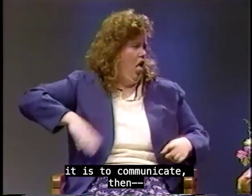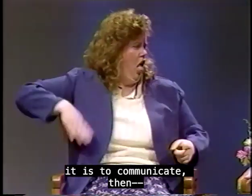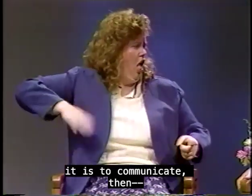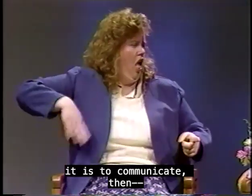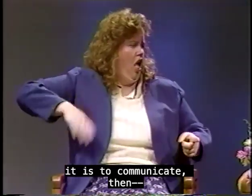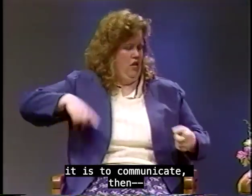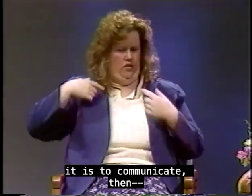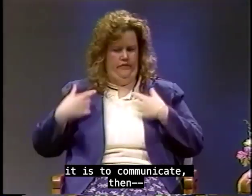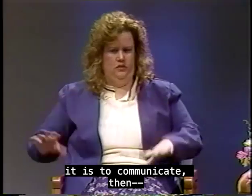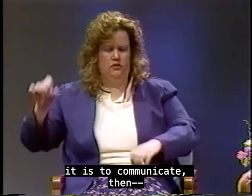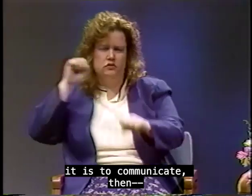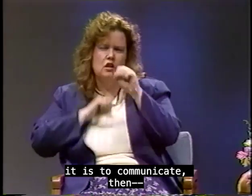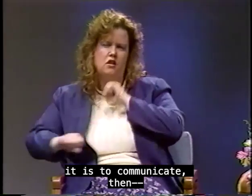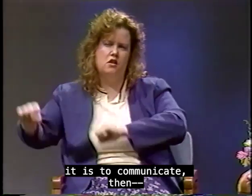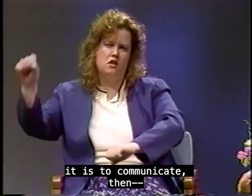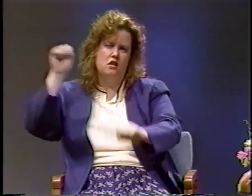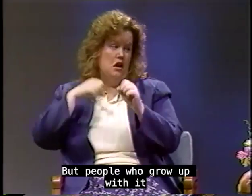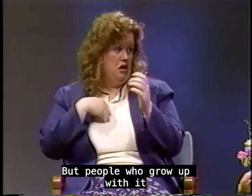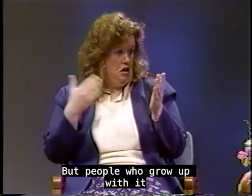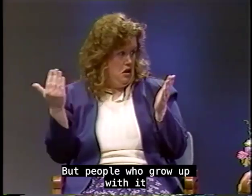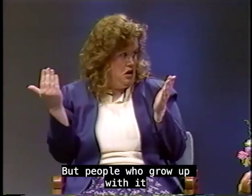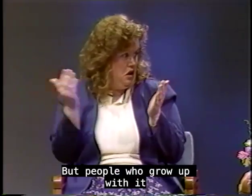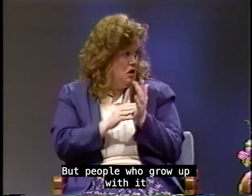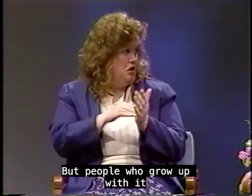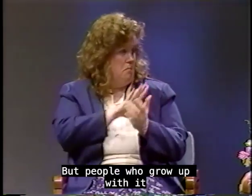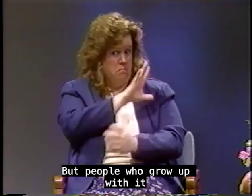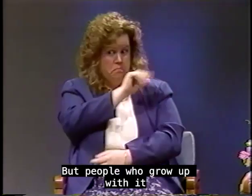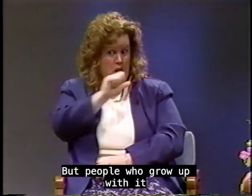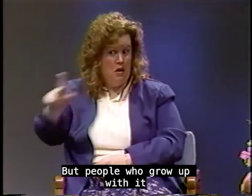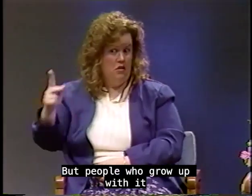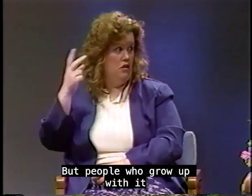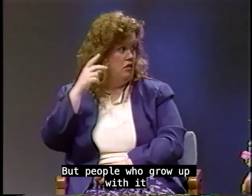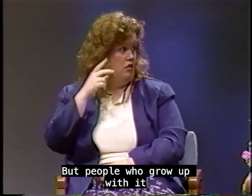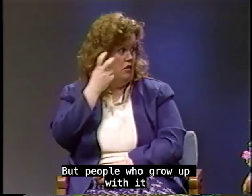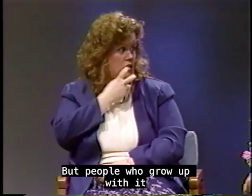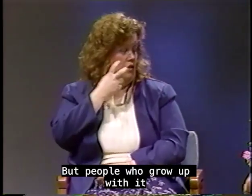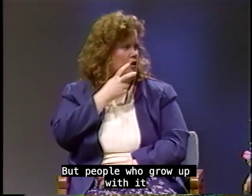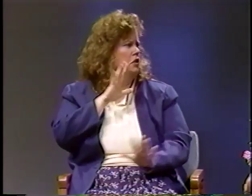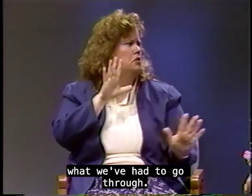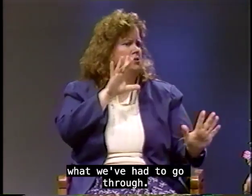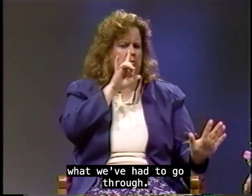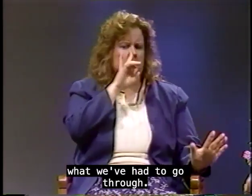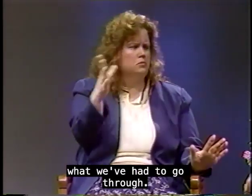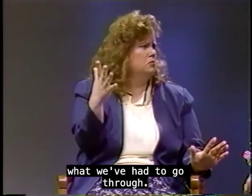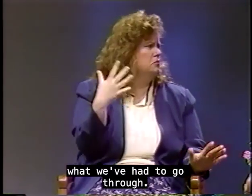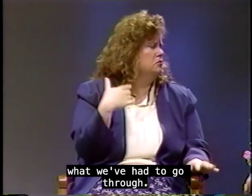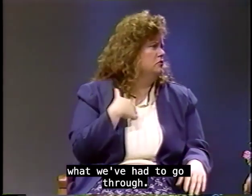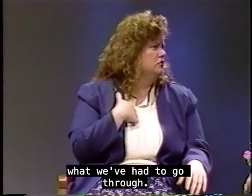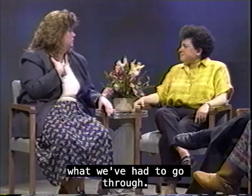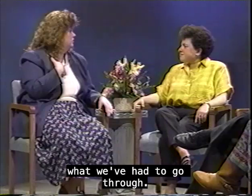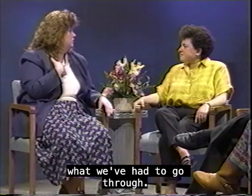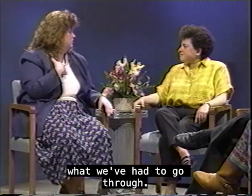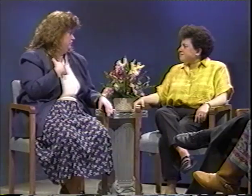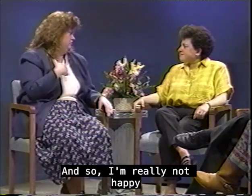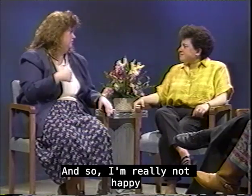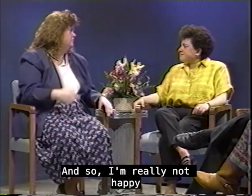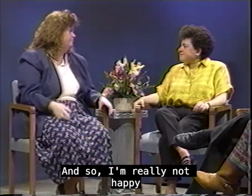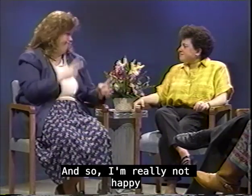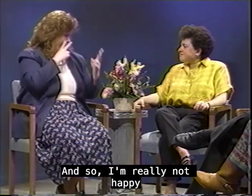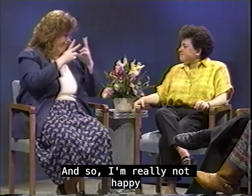then we really appreciate it. But people who grow up with it just don't realize what we've had to go through. And so